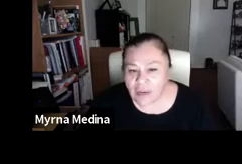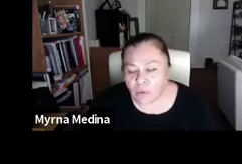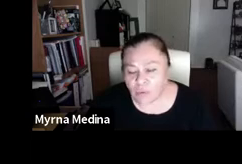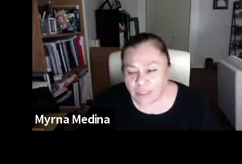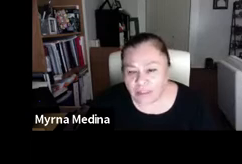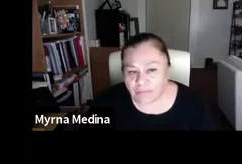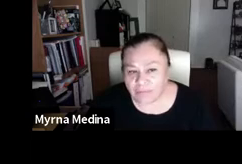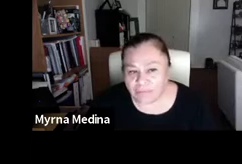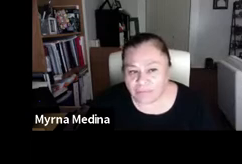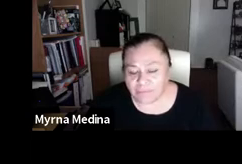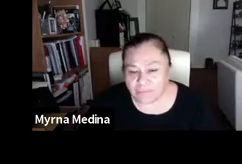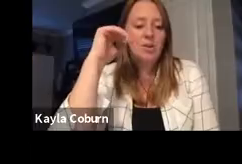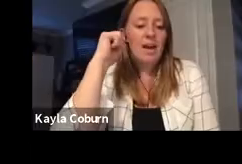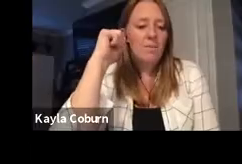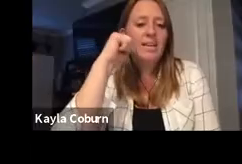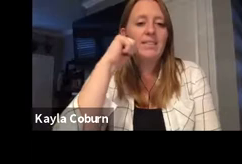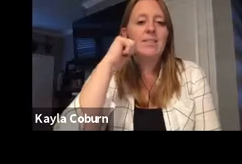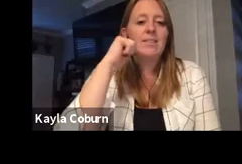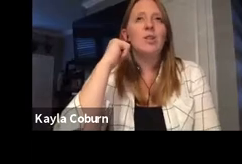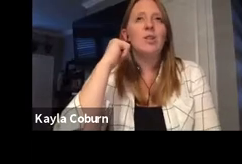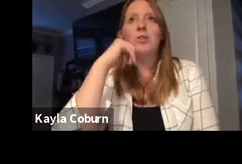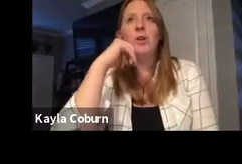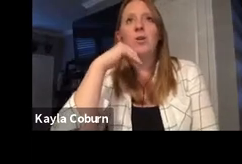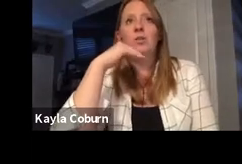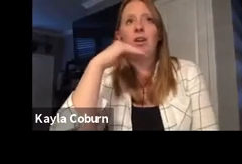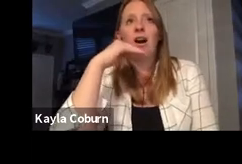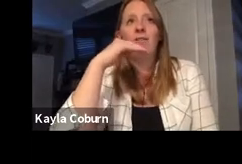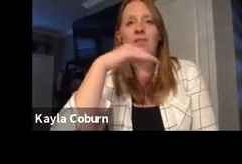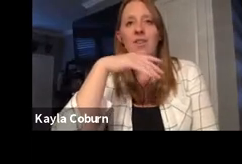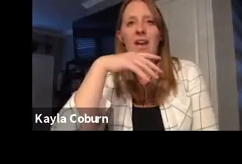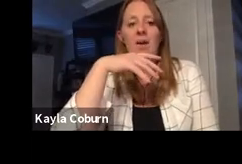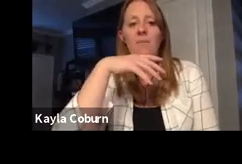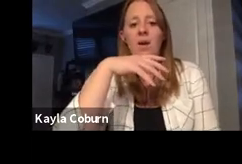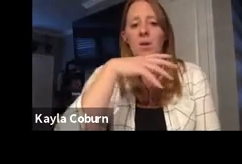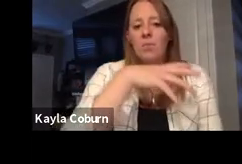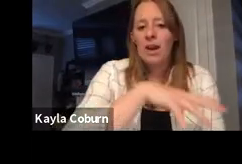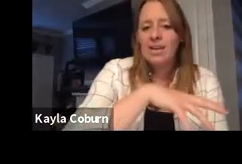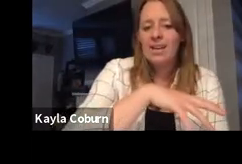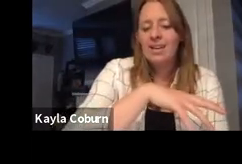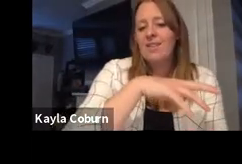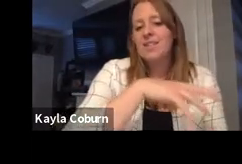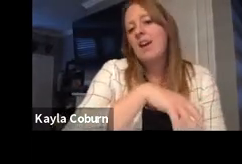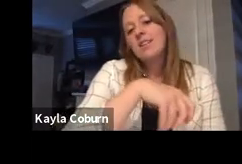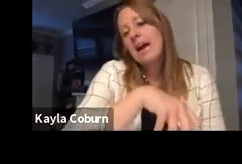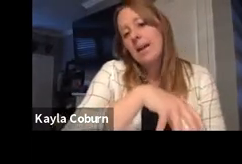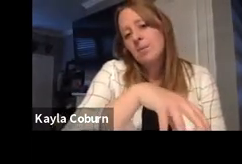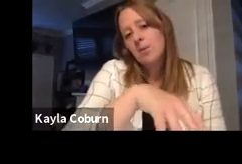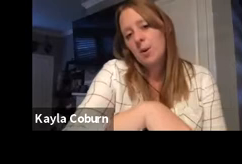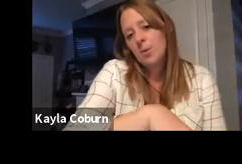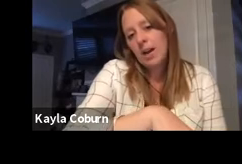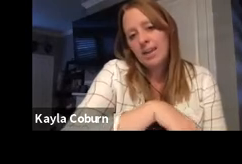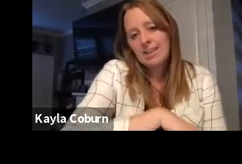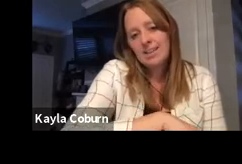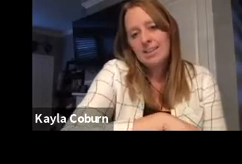dan la oportunidad. So that means don't offer them a break if it's not time